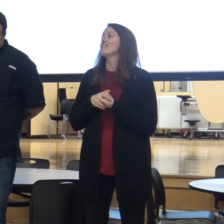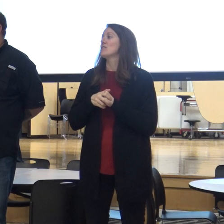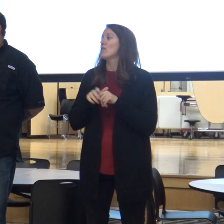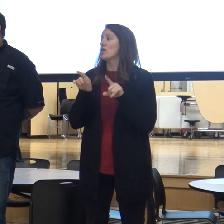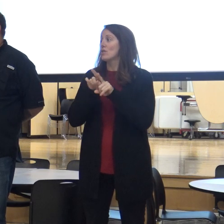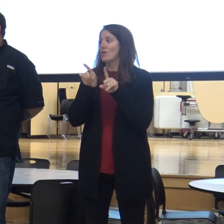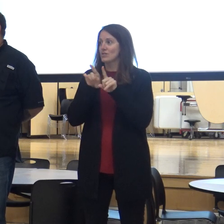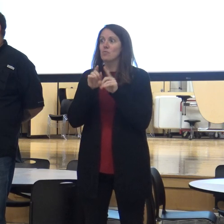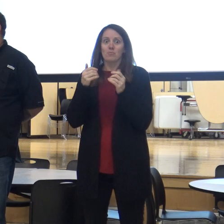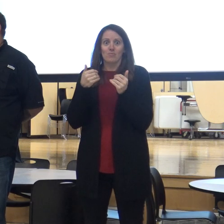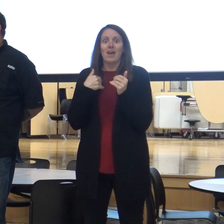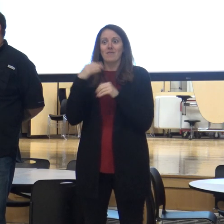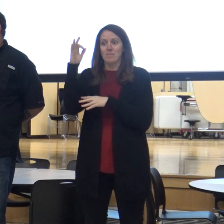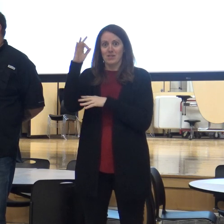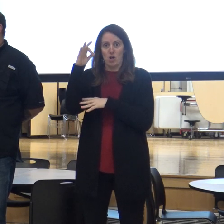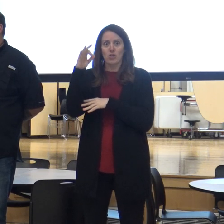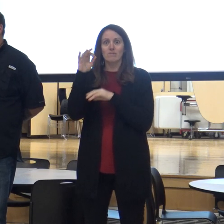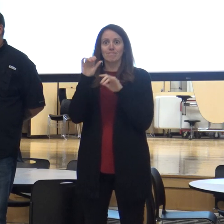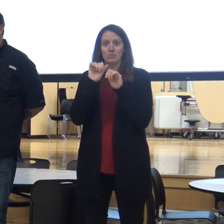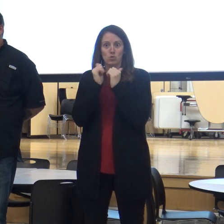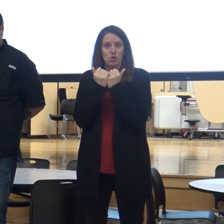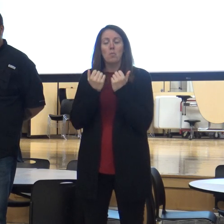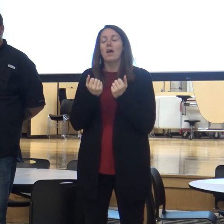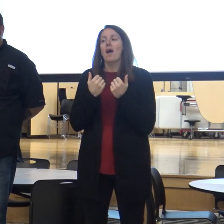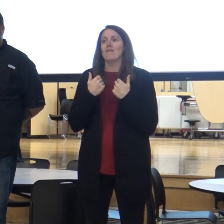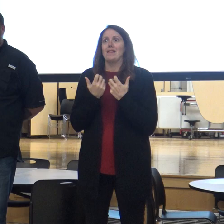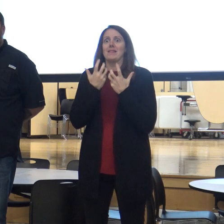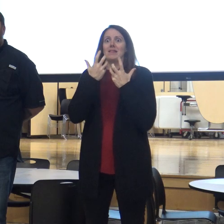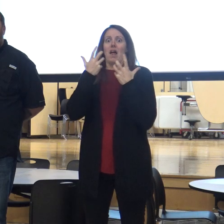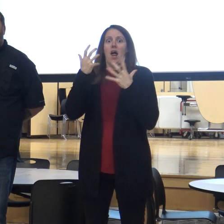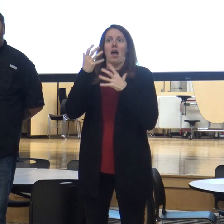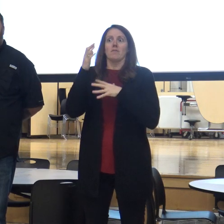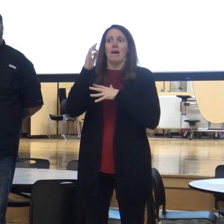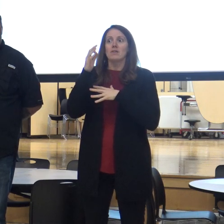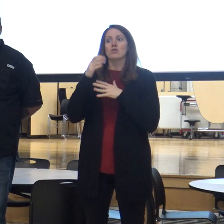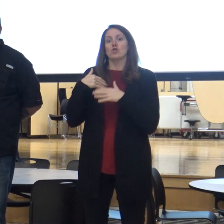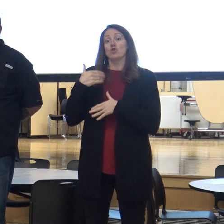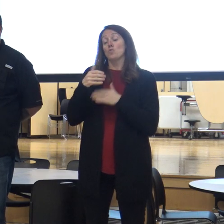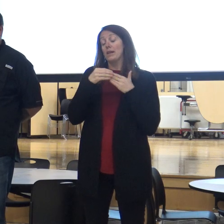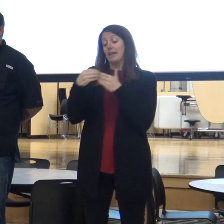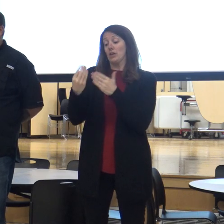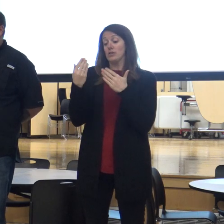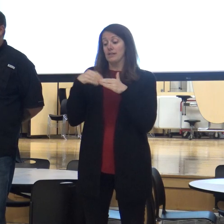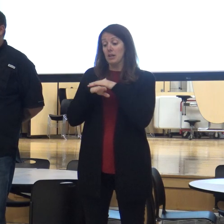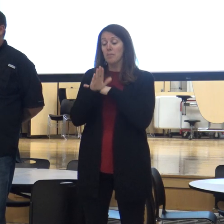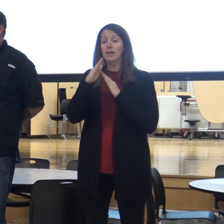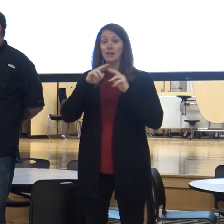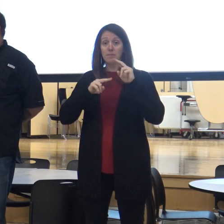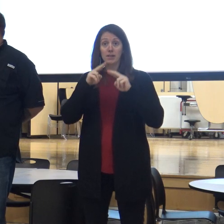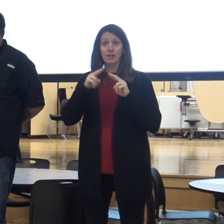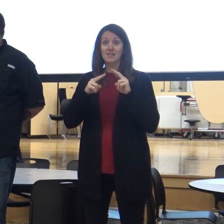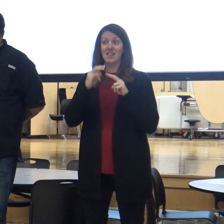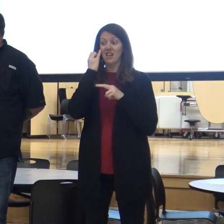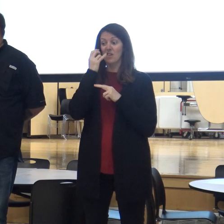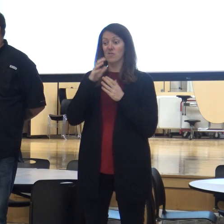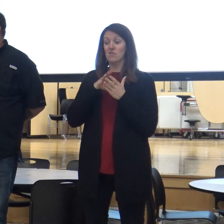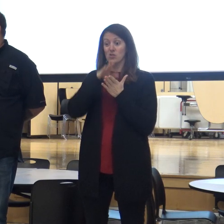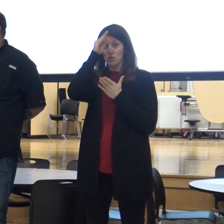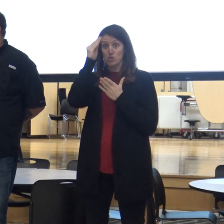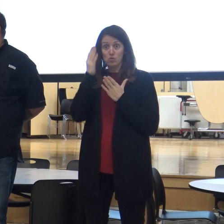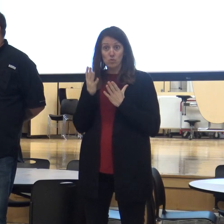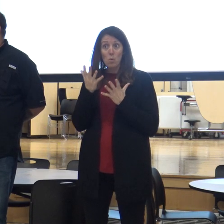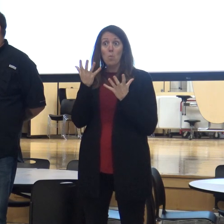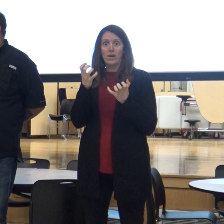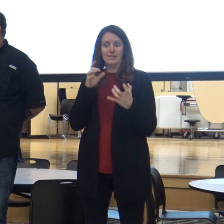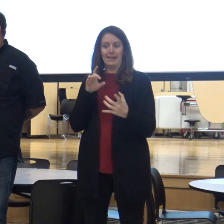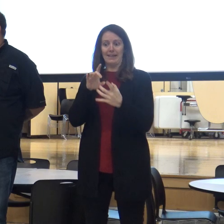our Ministerial Association, we have lots of pastors and youth leaders that also come into our buildings. Then as students, if they'd like to request or connect with that familiar face, they've